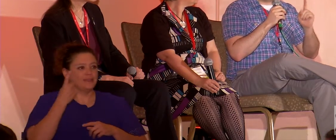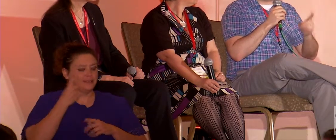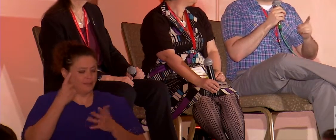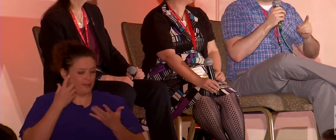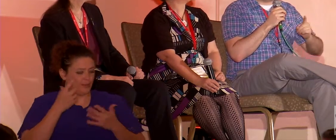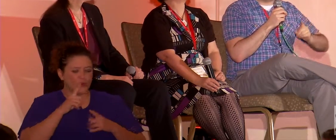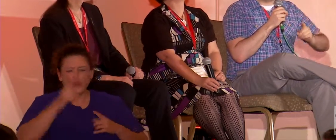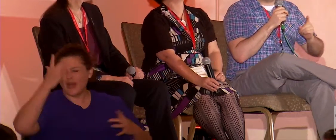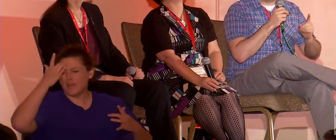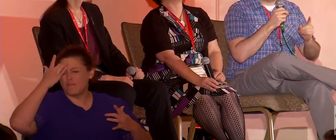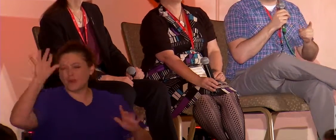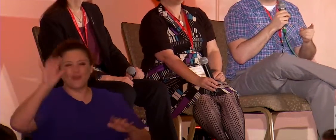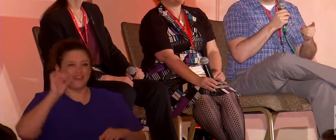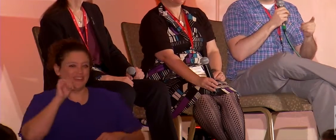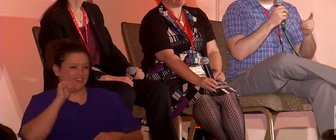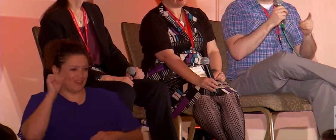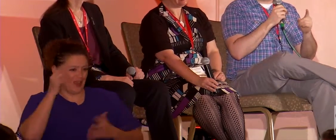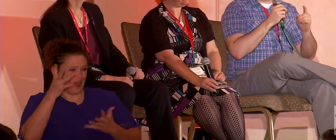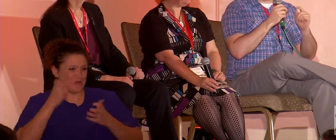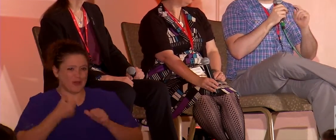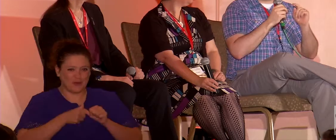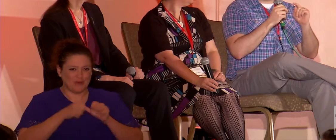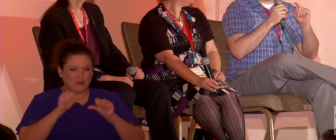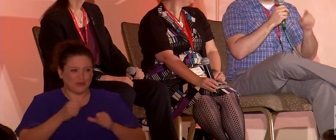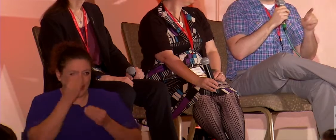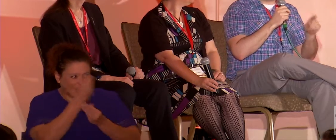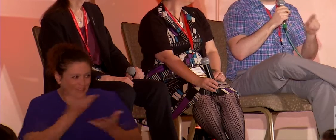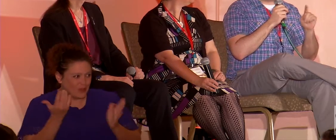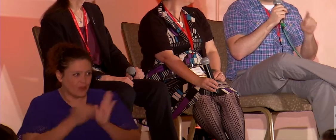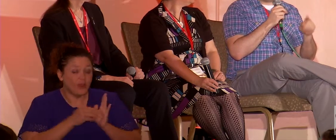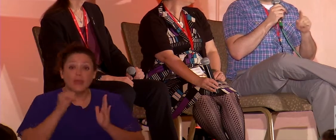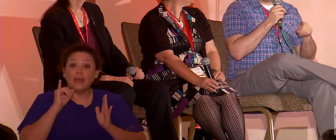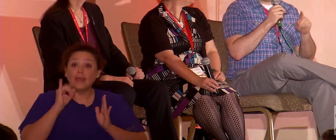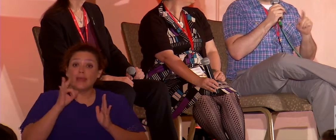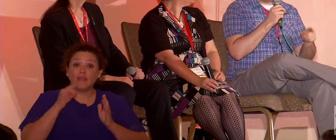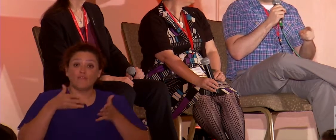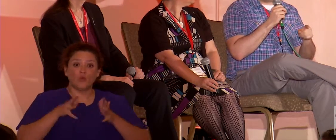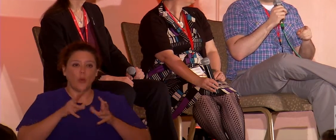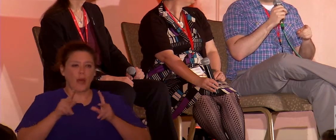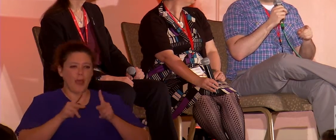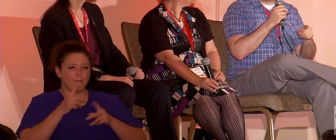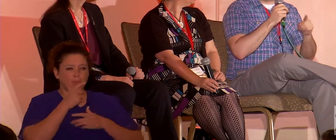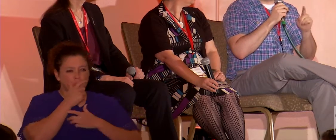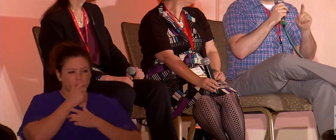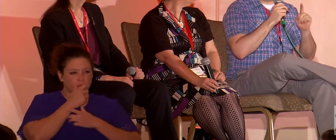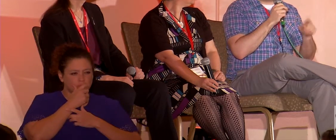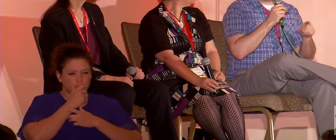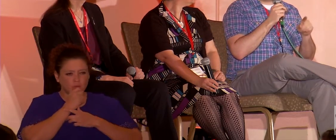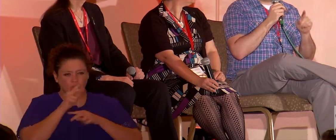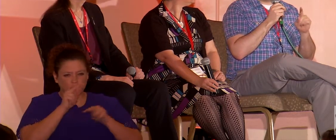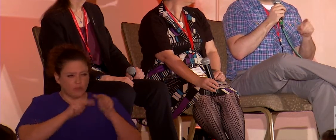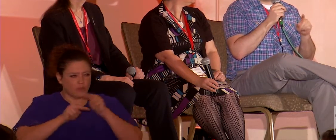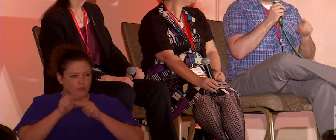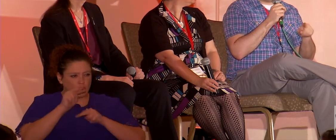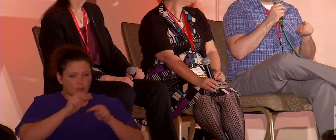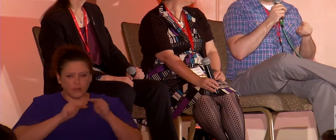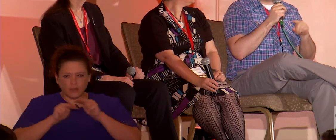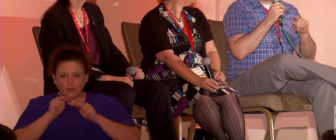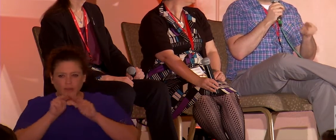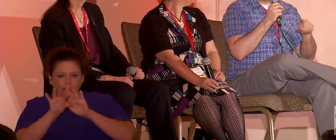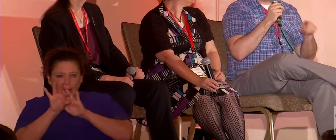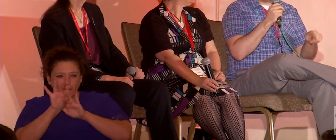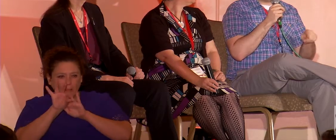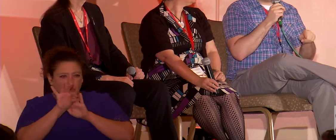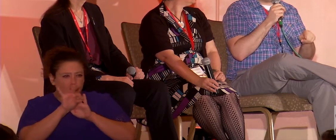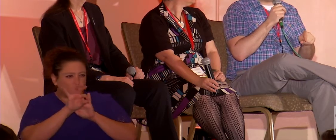remembered it so that I can say it again to a full audience. You know, if you let people cherry pick enough, there won't be any cherries left, and